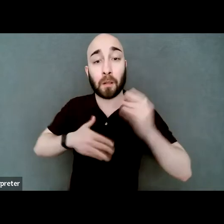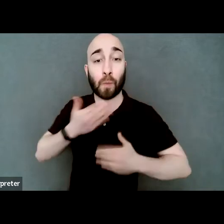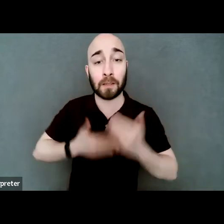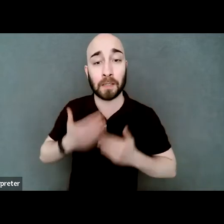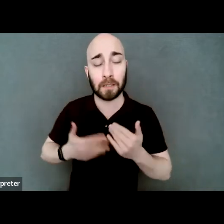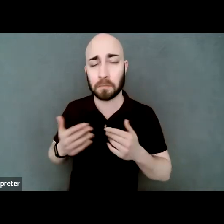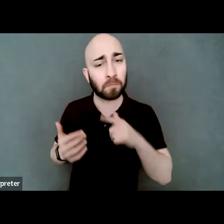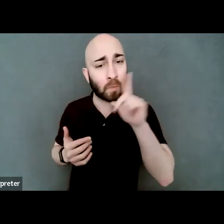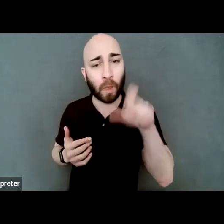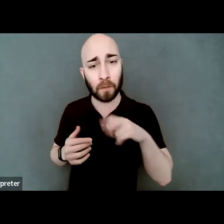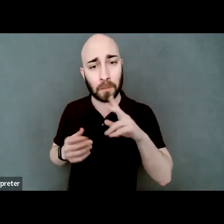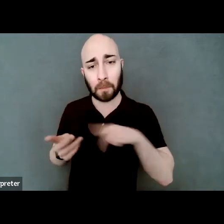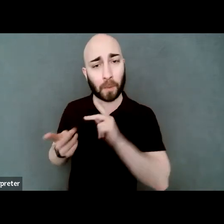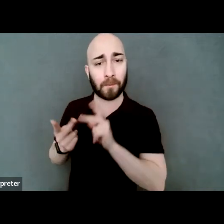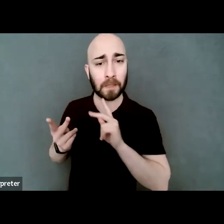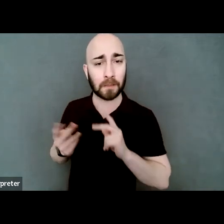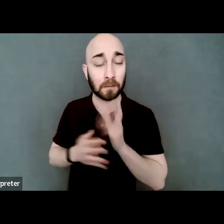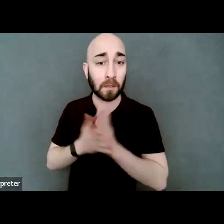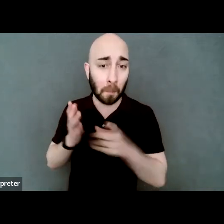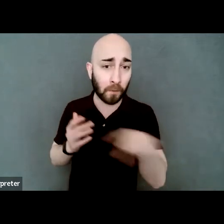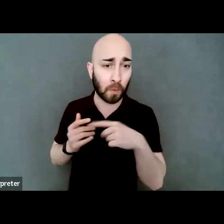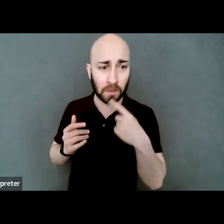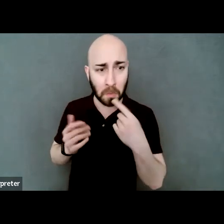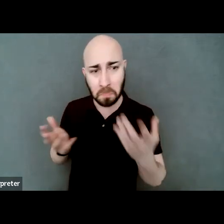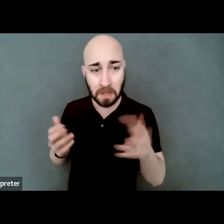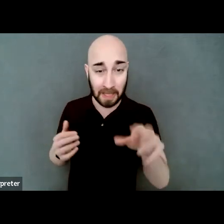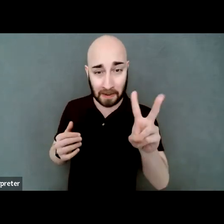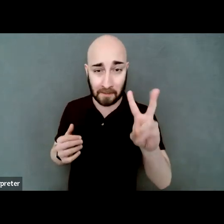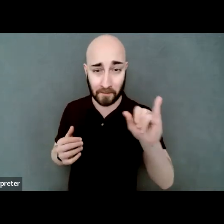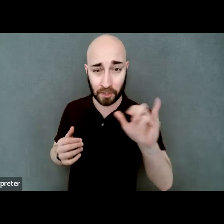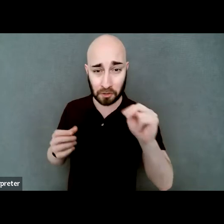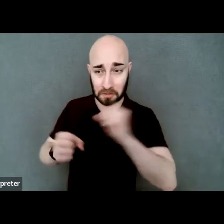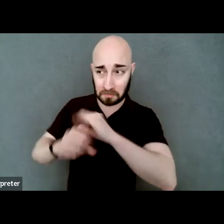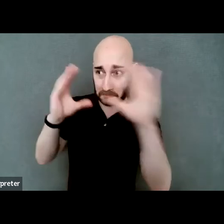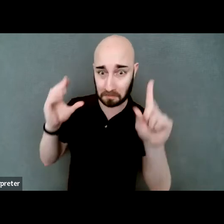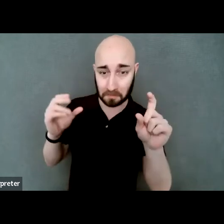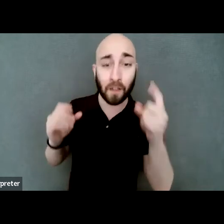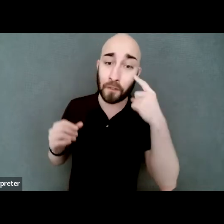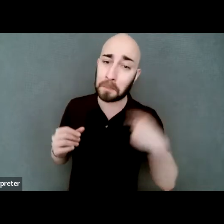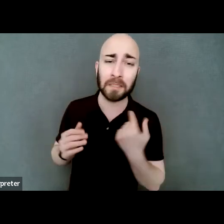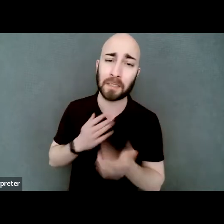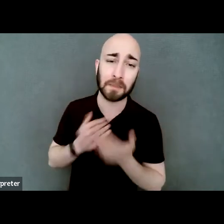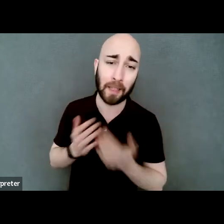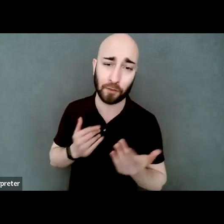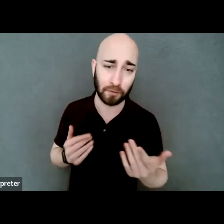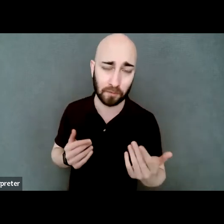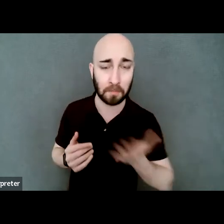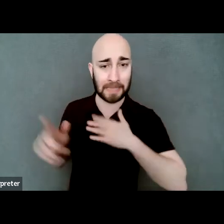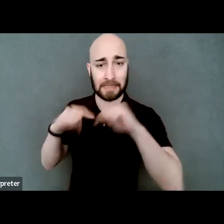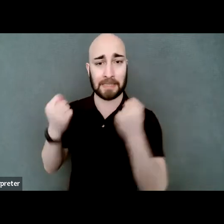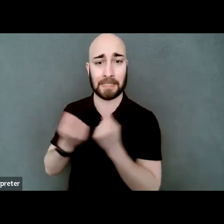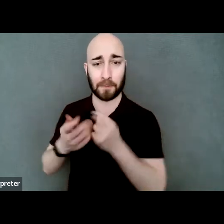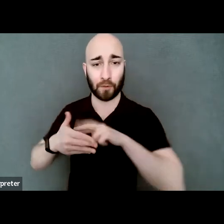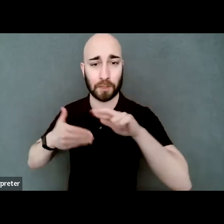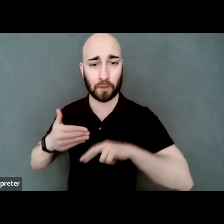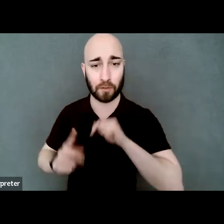perfect. Some of you might say, well, you know, is that really a vision? I'll say, well, for me, it doesn't matter because I worked with my team on it. And that's